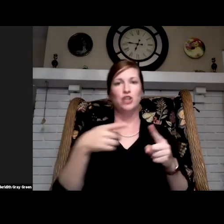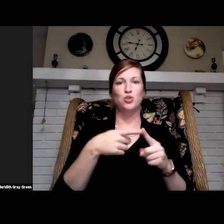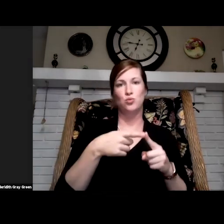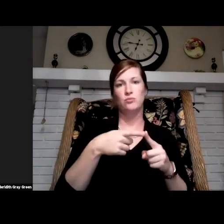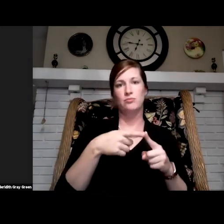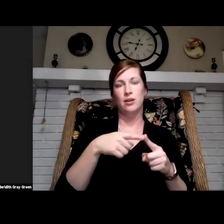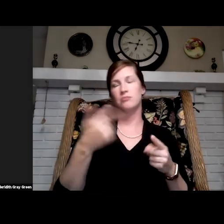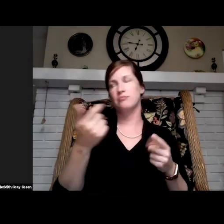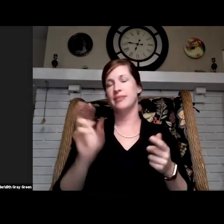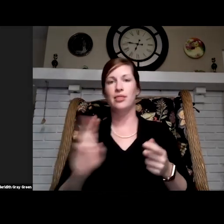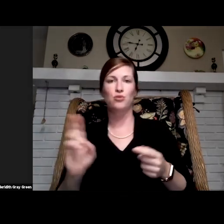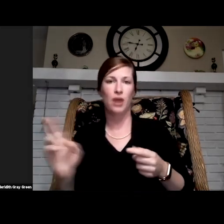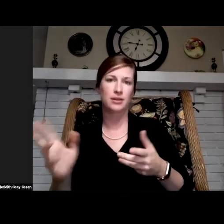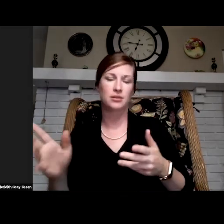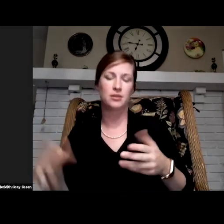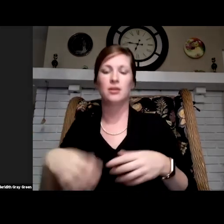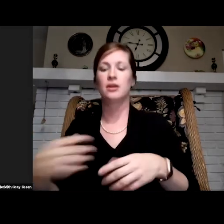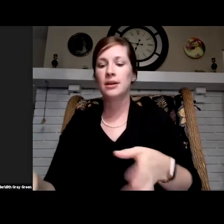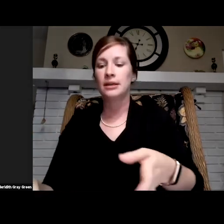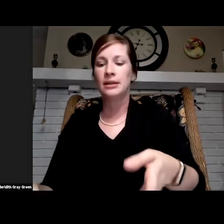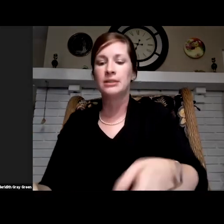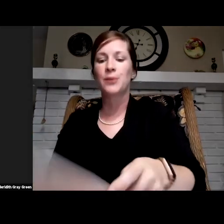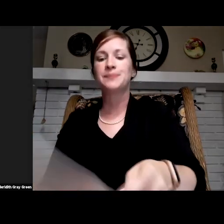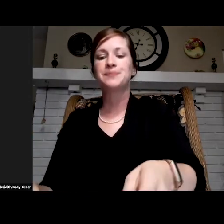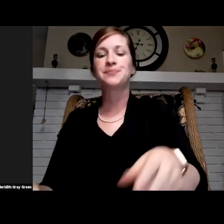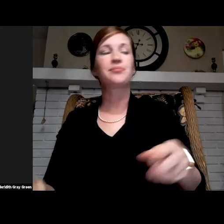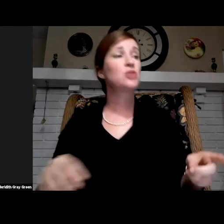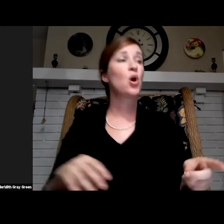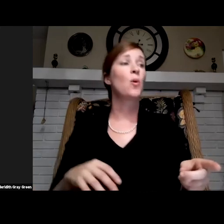a lot of contradictions.